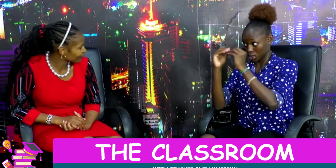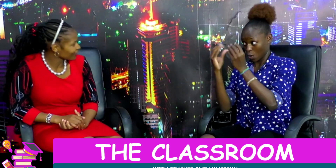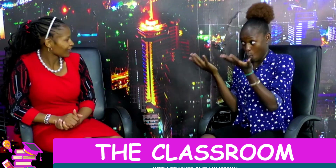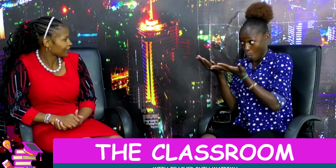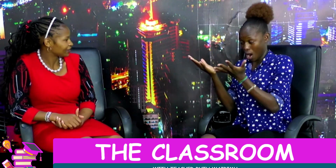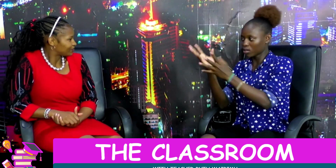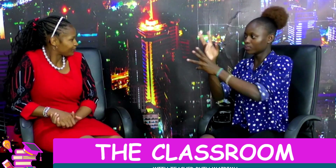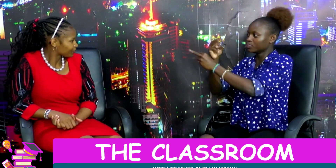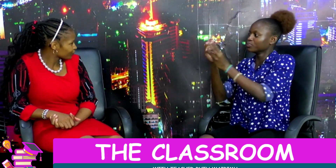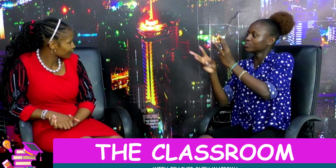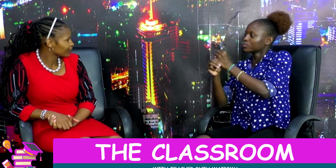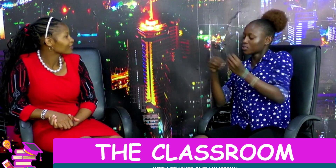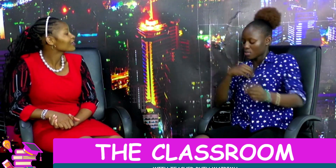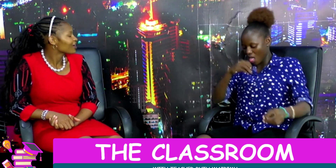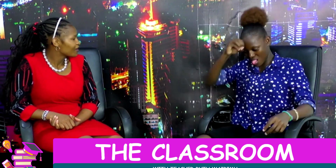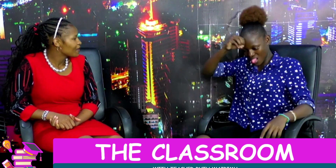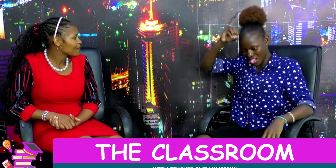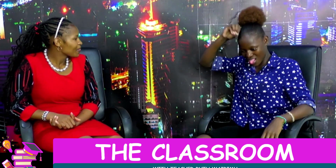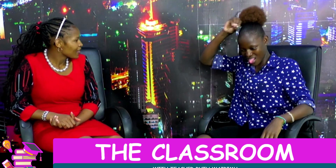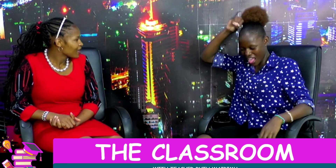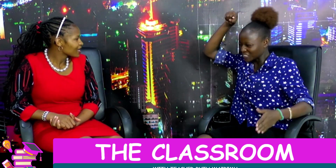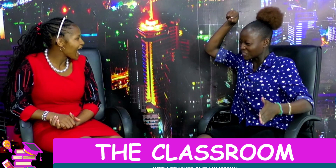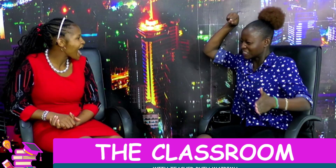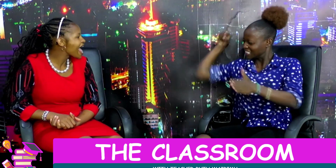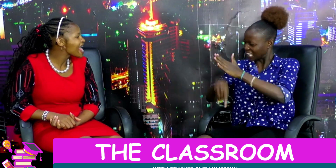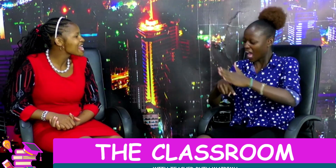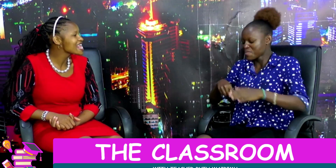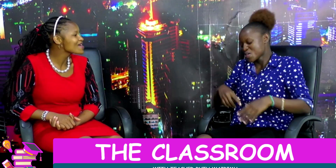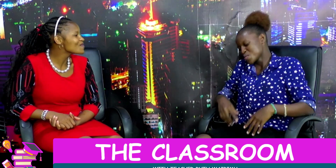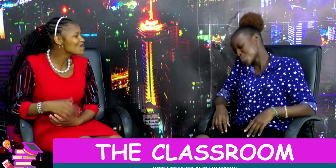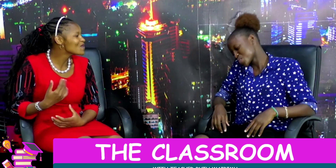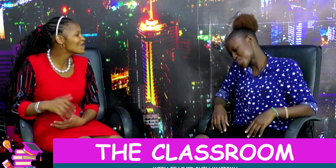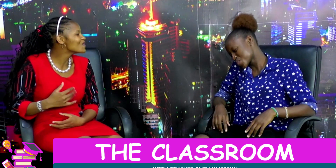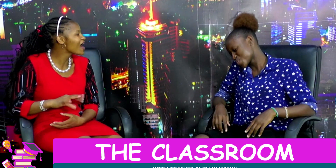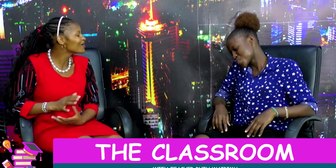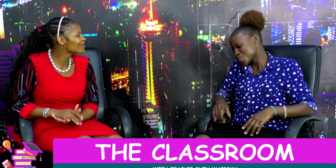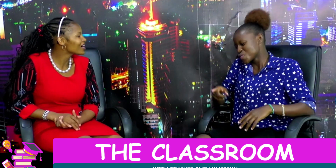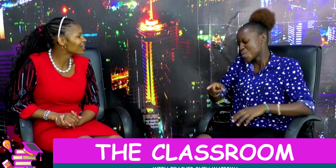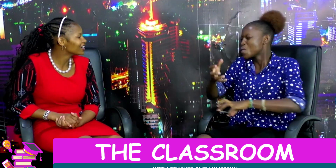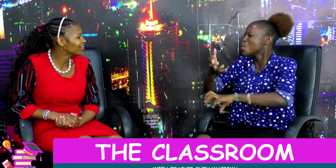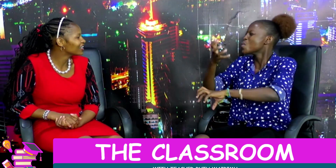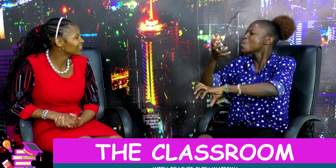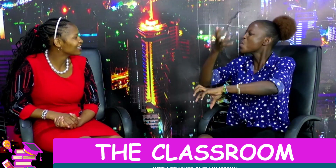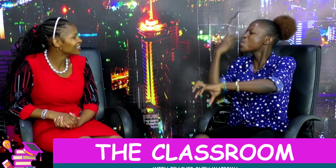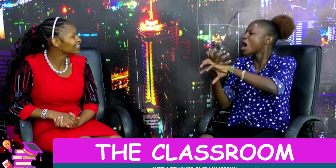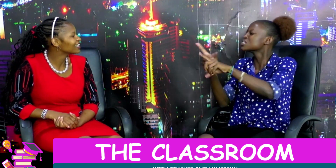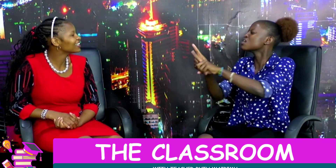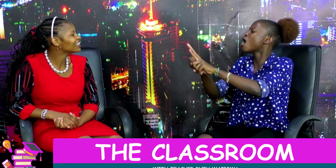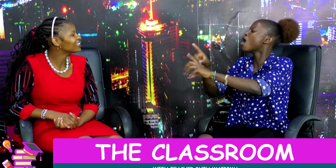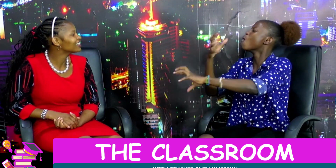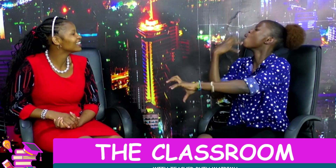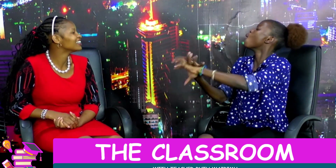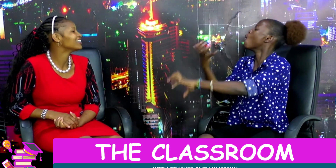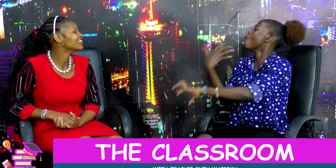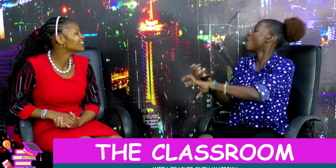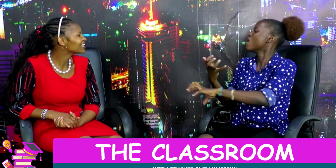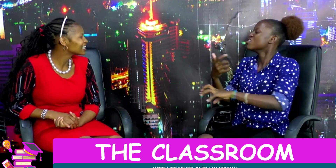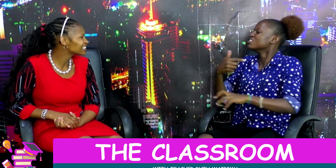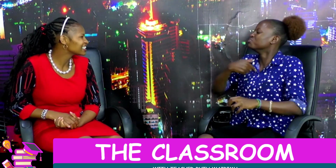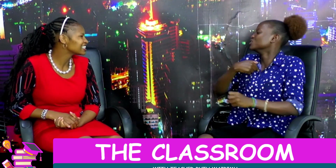other students, the hearing students, to be able to help me with mathematics, because mathematics was a very big challenge for me personally.